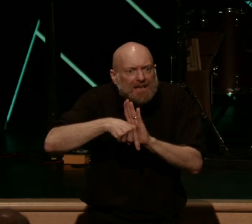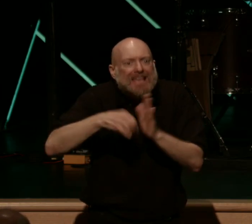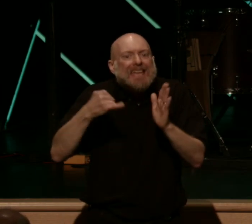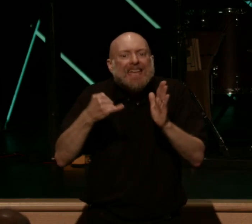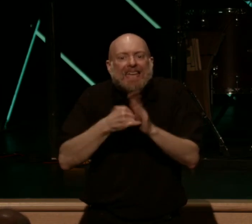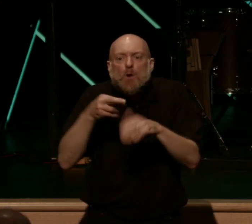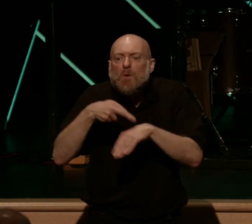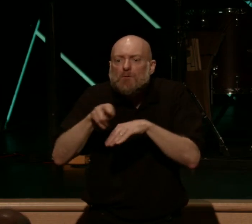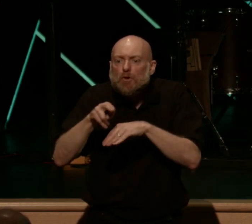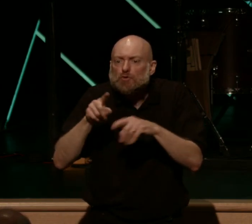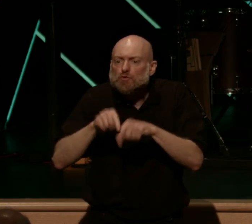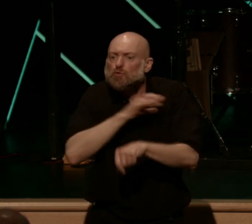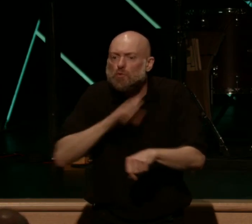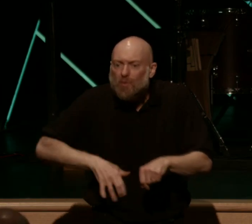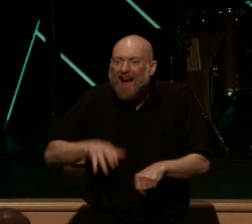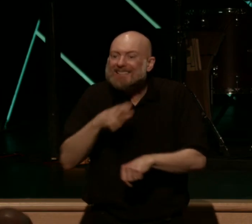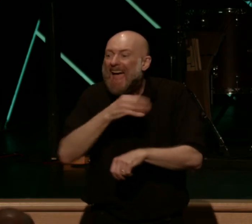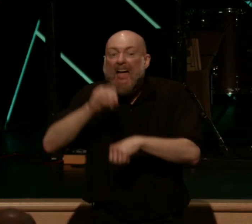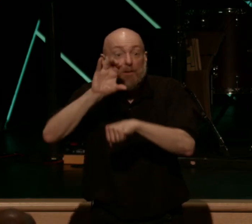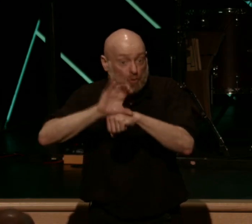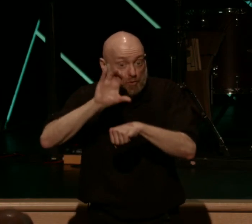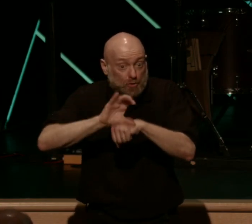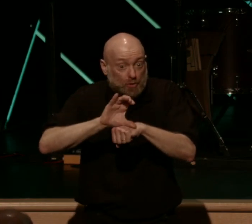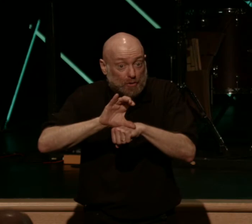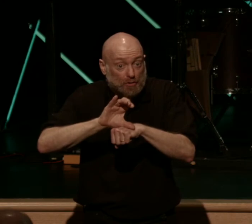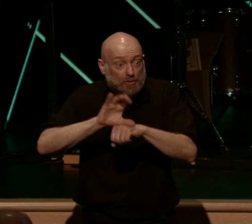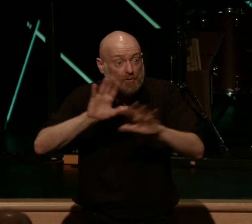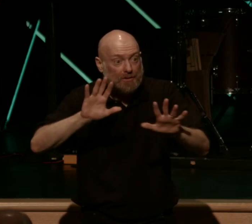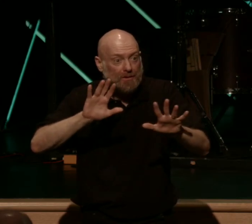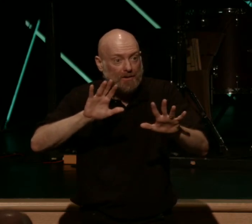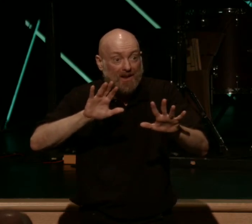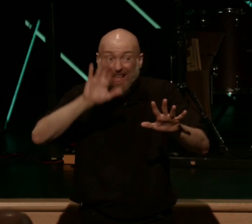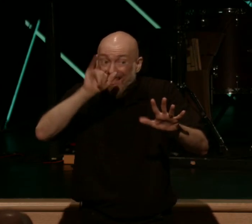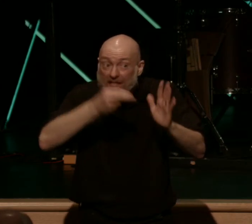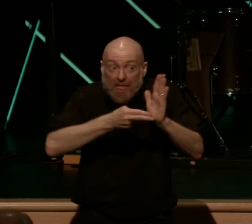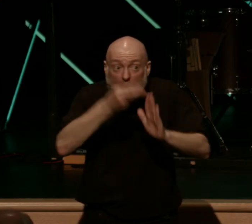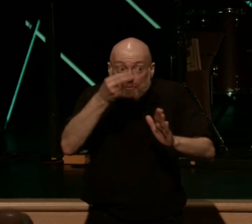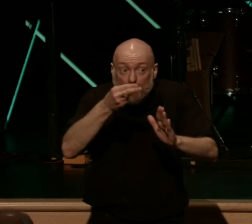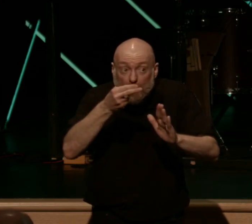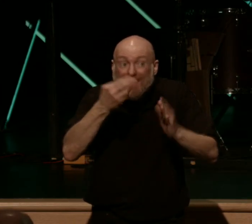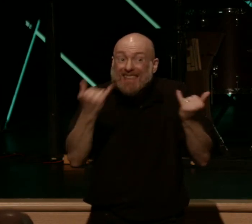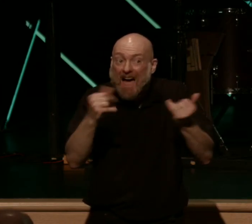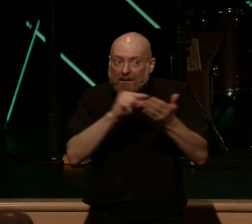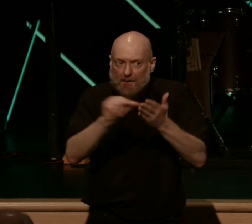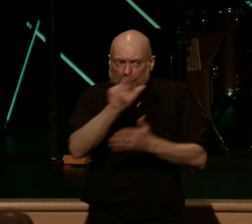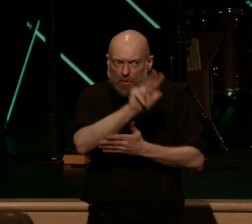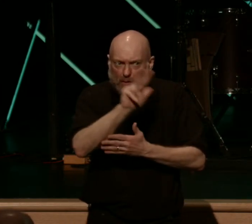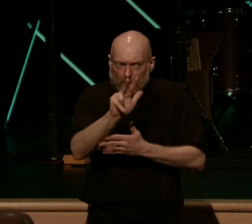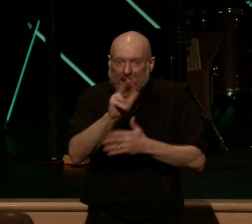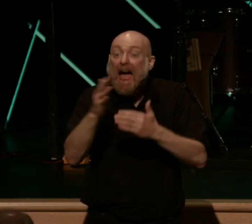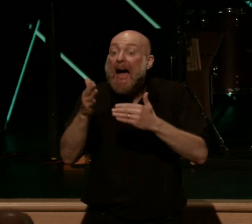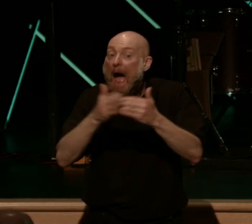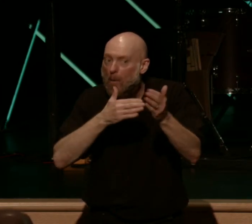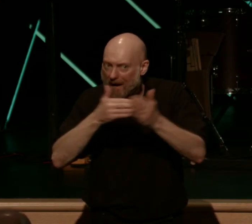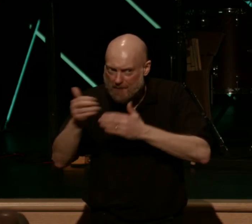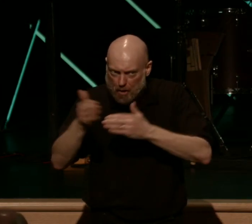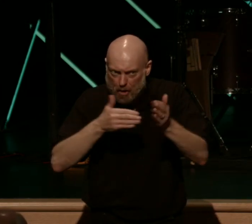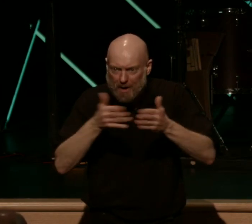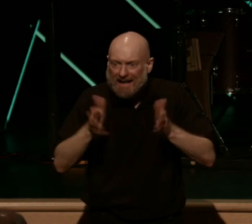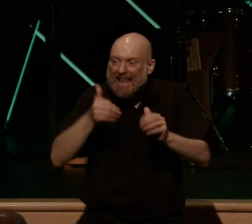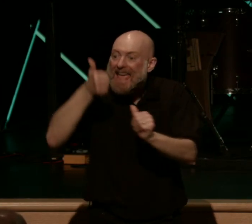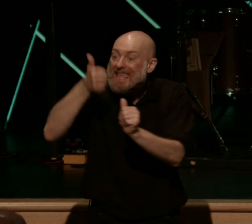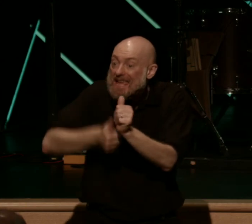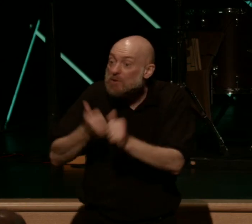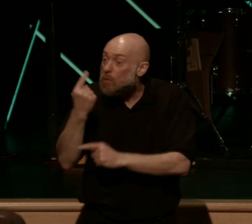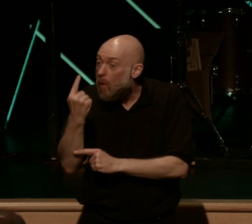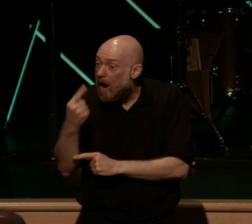refers to Christ and the church. And in light of that awesome truth, verse 33, however, let each